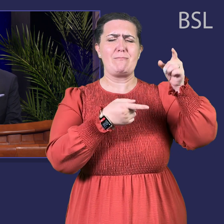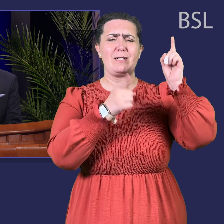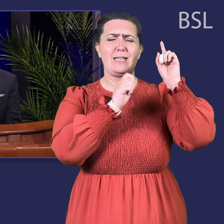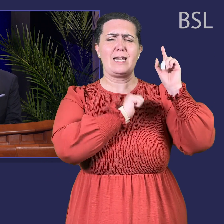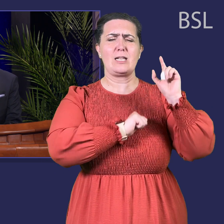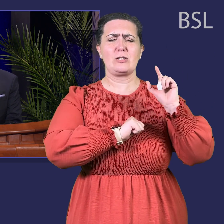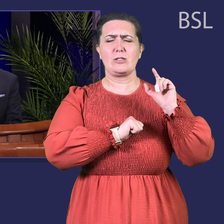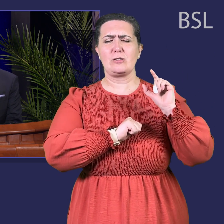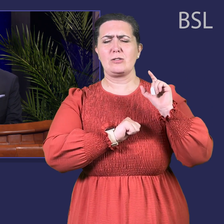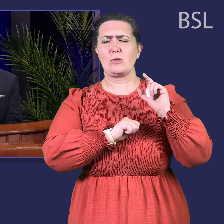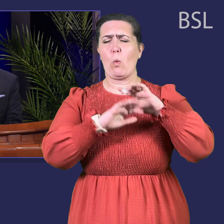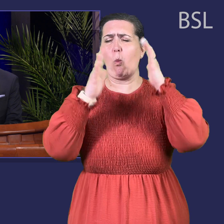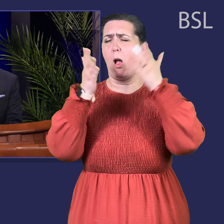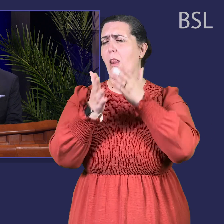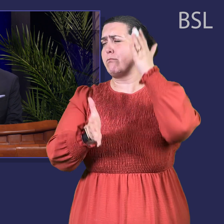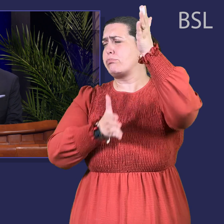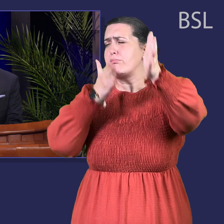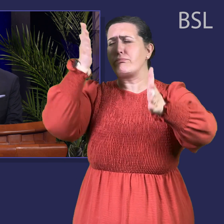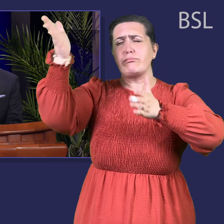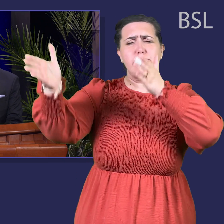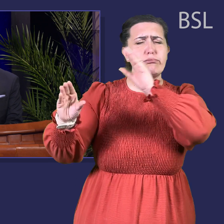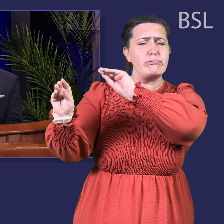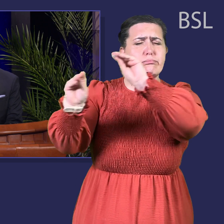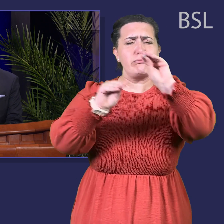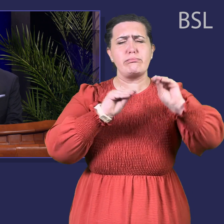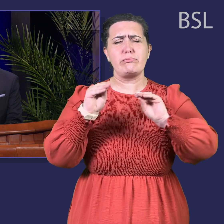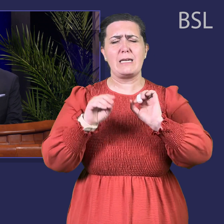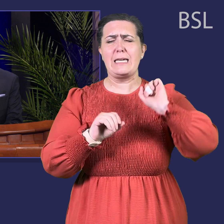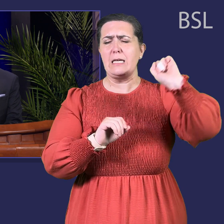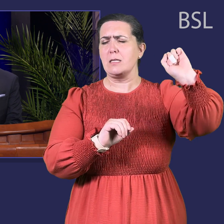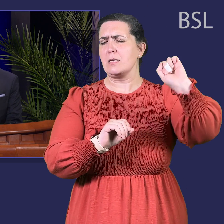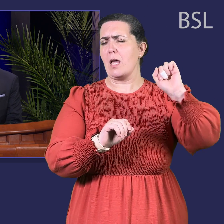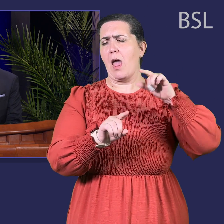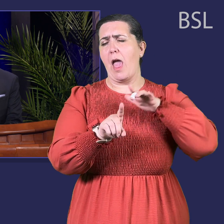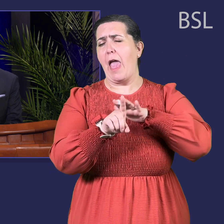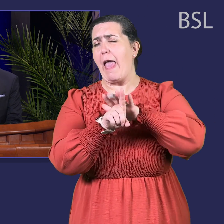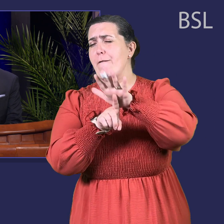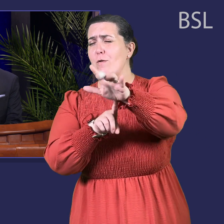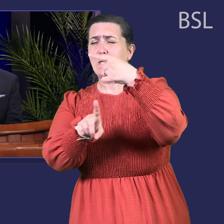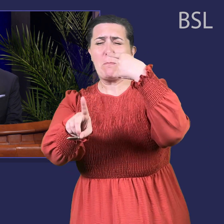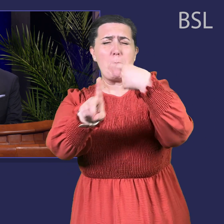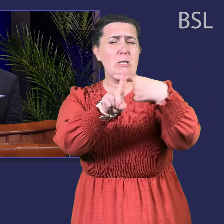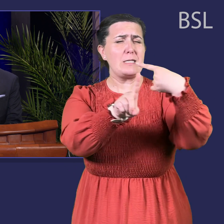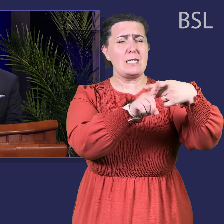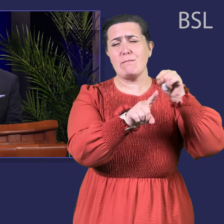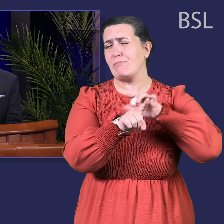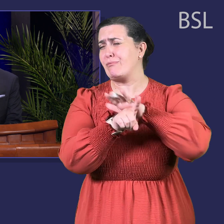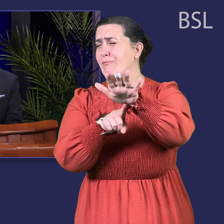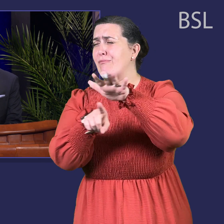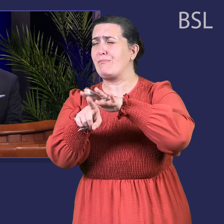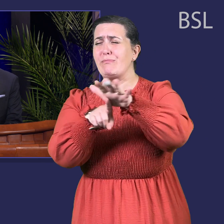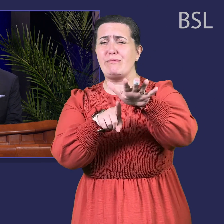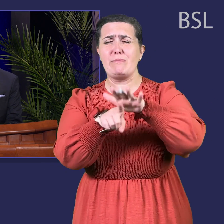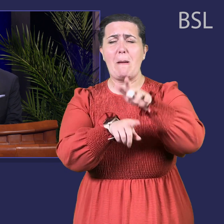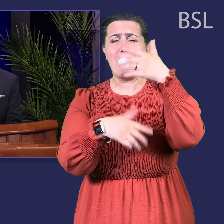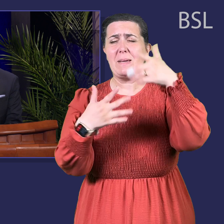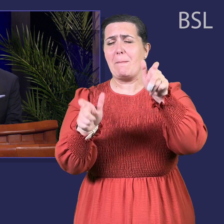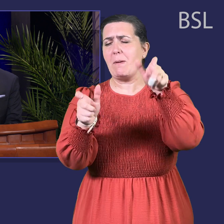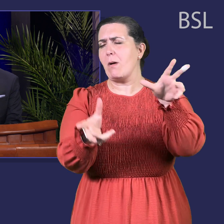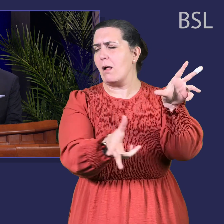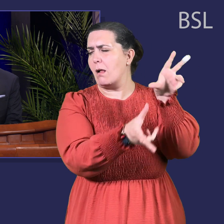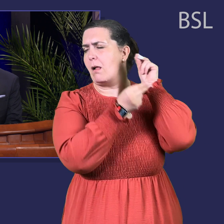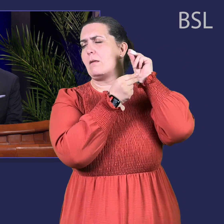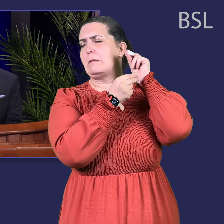for President Nelson's ministry around the world, for his positive influence in the lives of all people